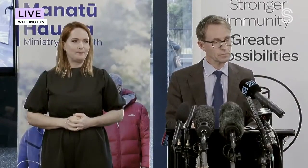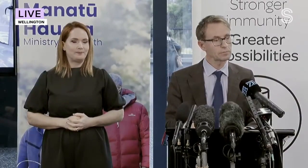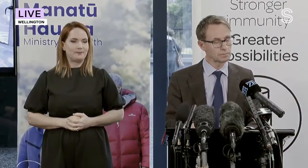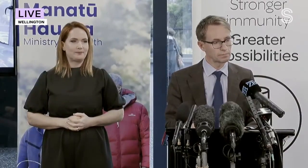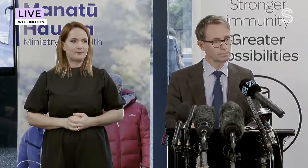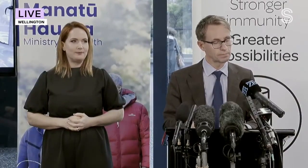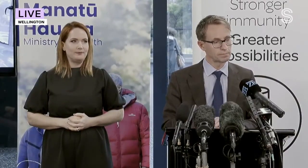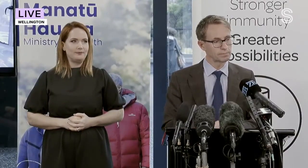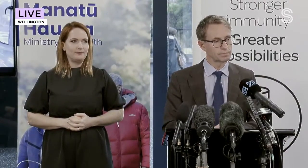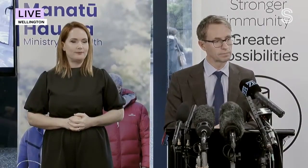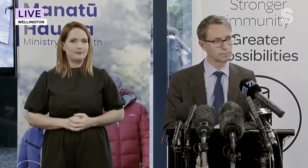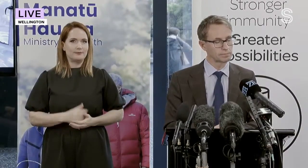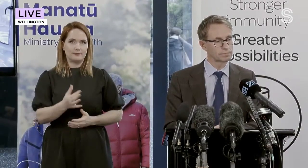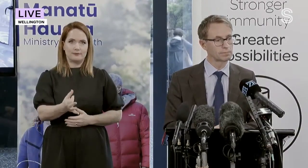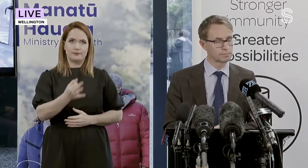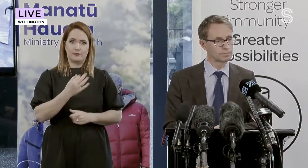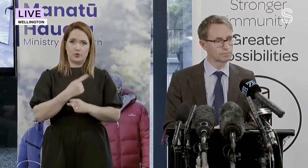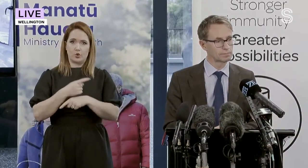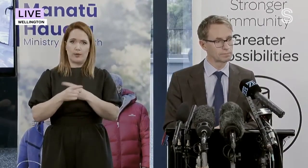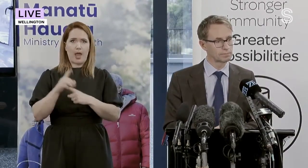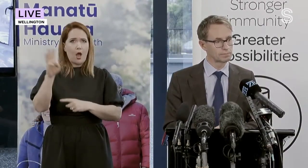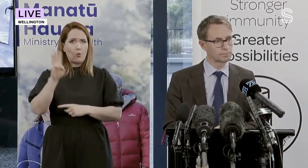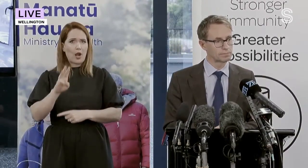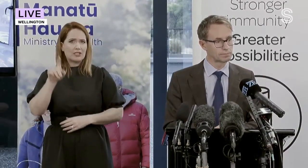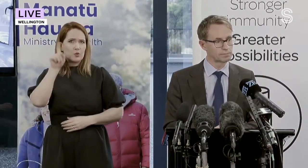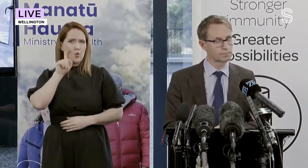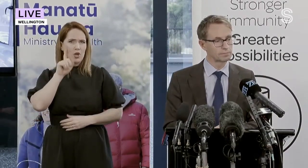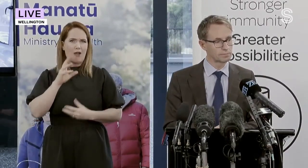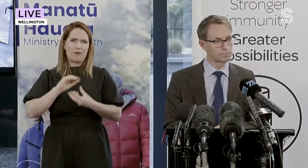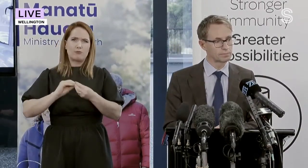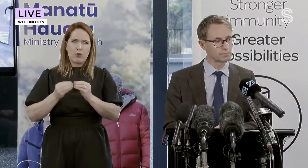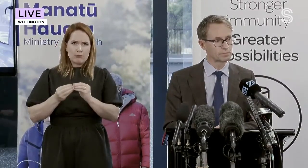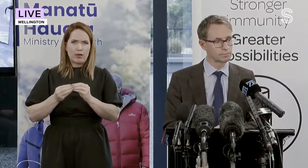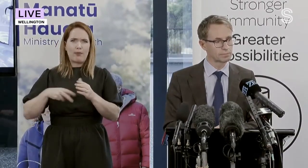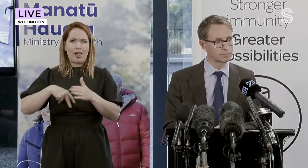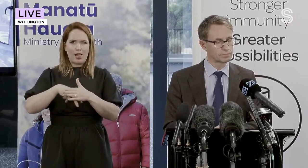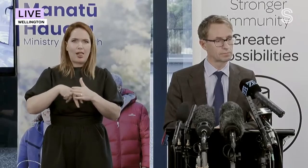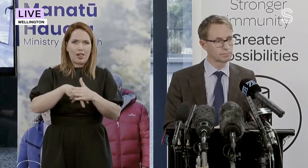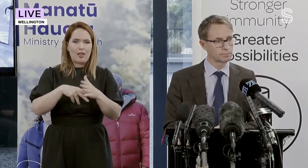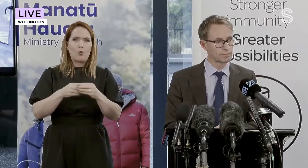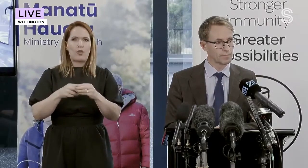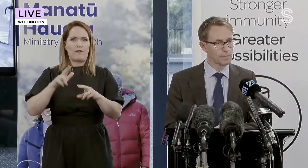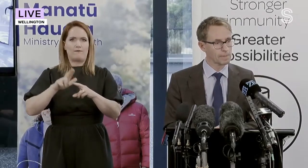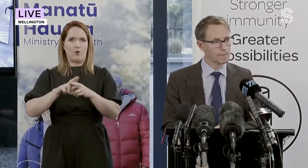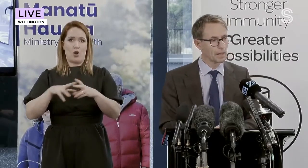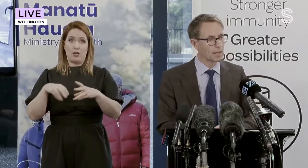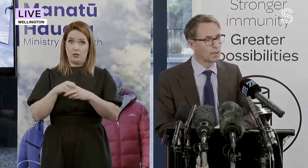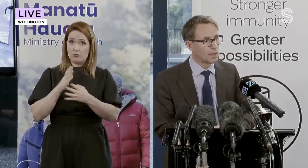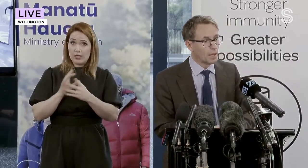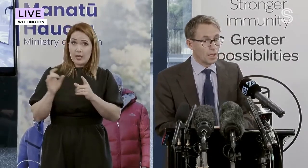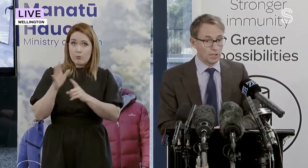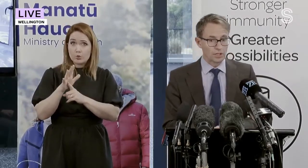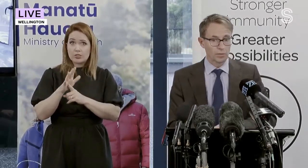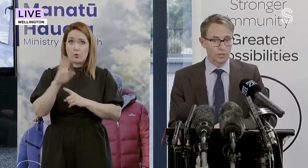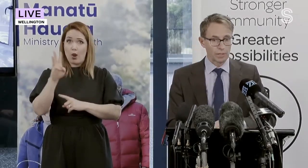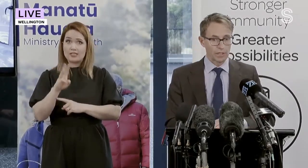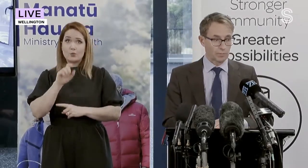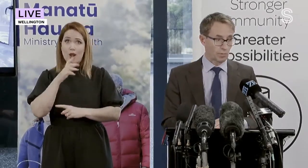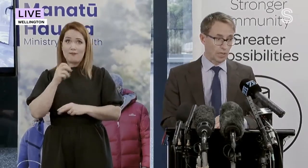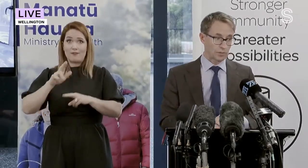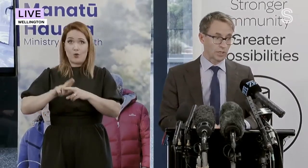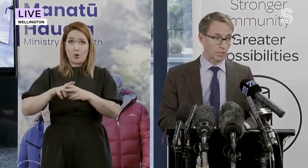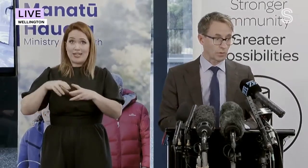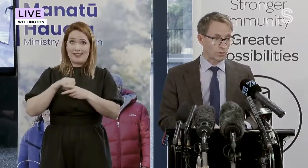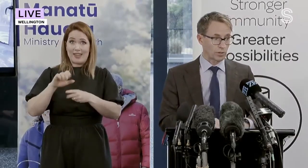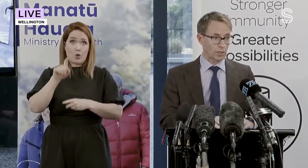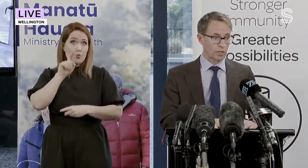Wellington Water has faced with fluoridation, how urgent is it that the capital gets fluoride back in its water supply? Yes, well, I've been kept